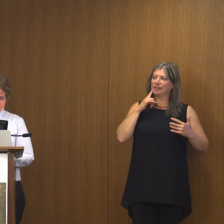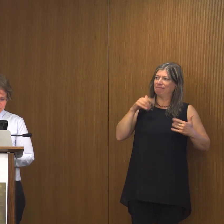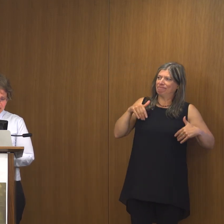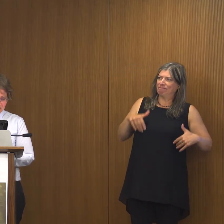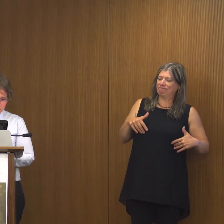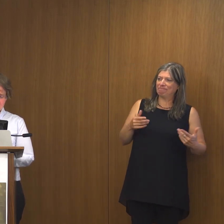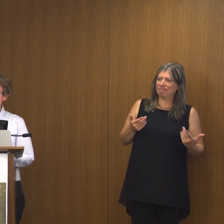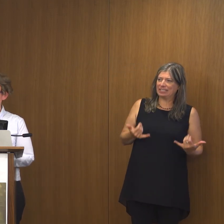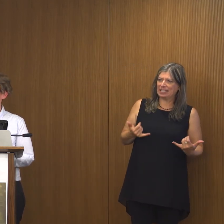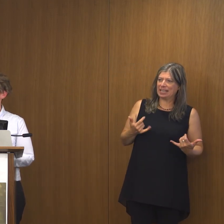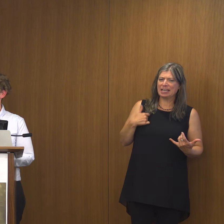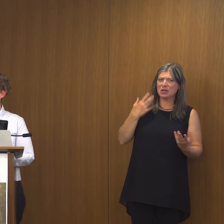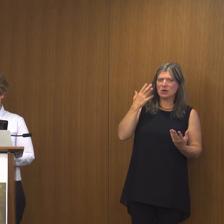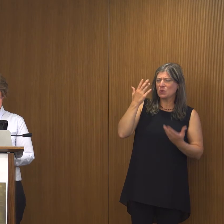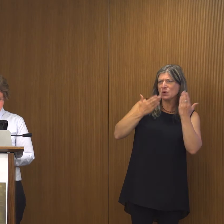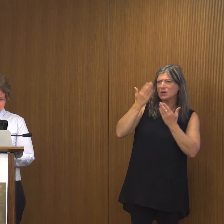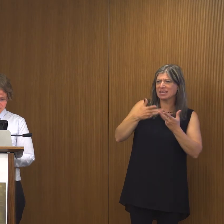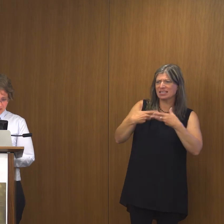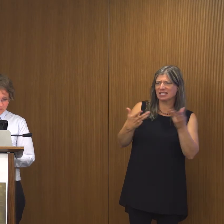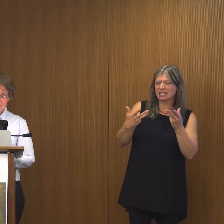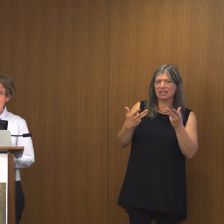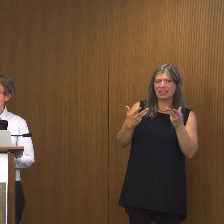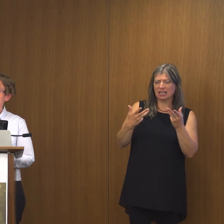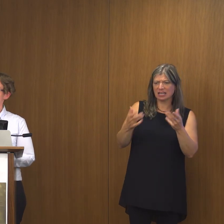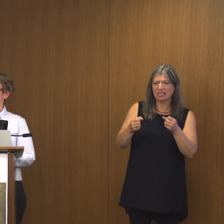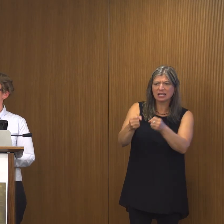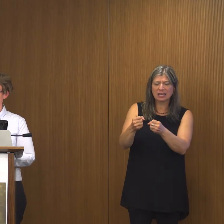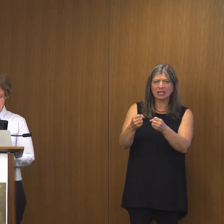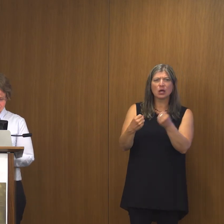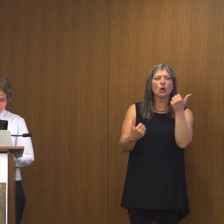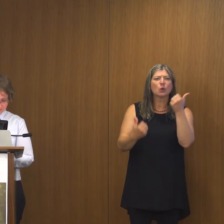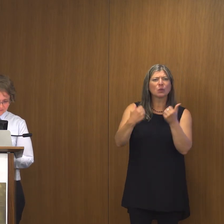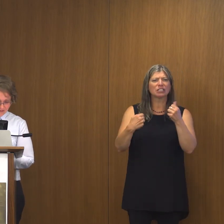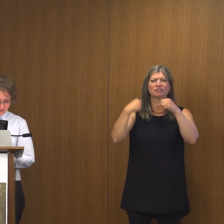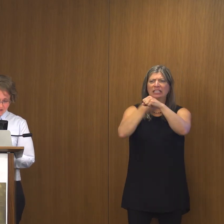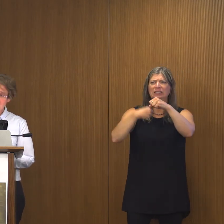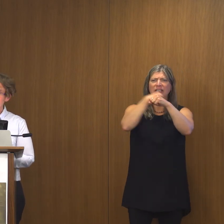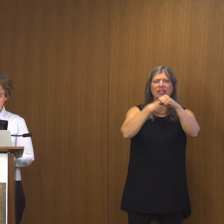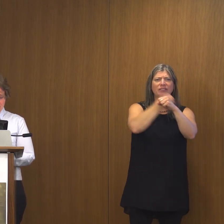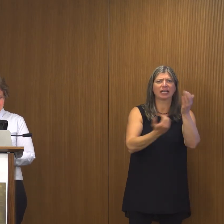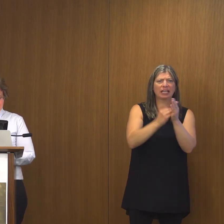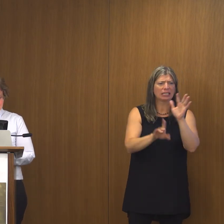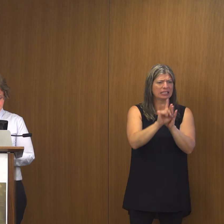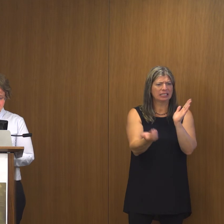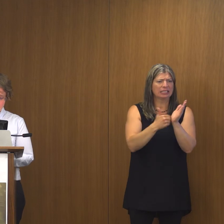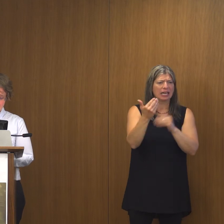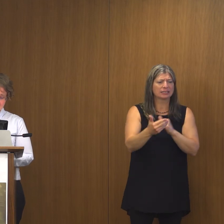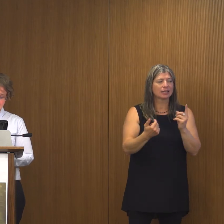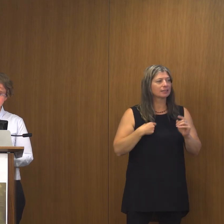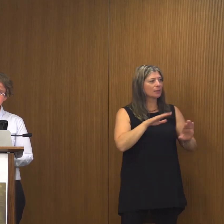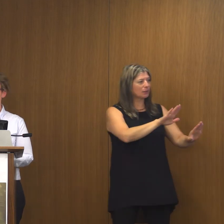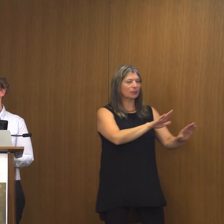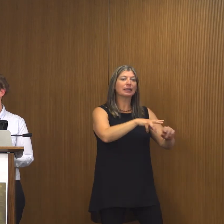today. What am I going to worry about? What battle do I need to fight?" I replied that maybe she should enjoy a